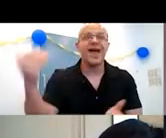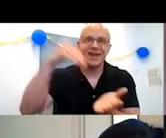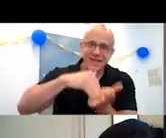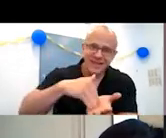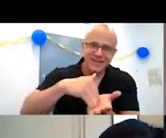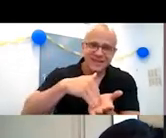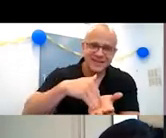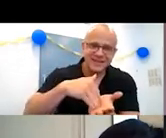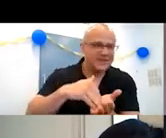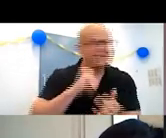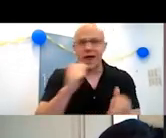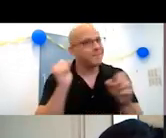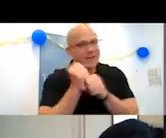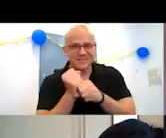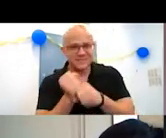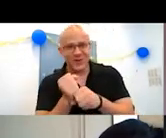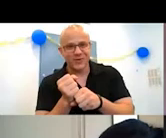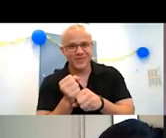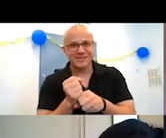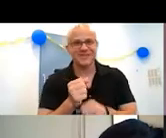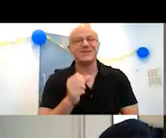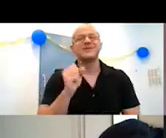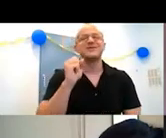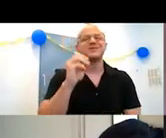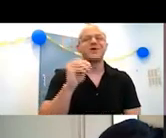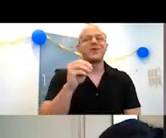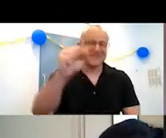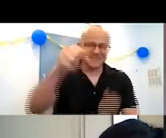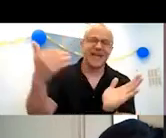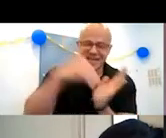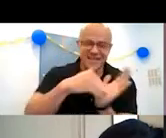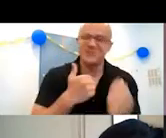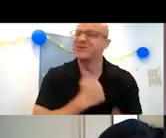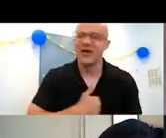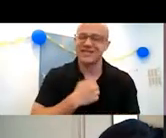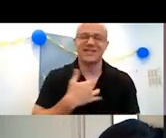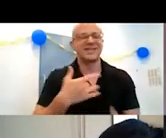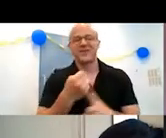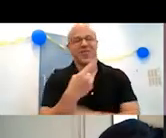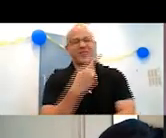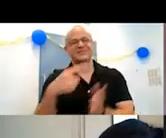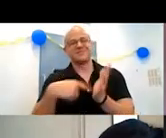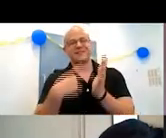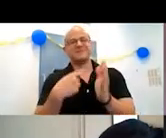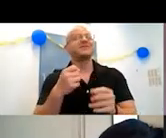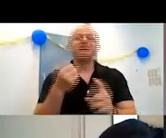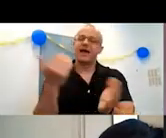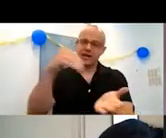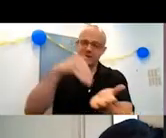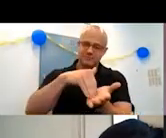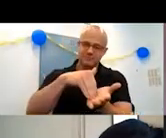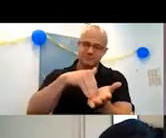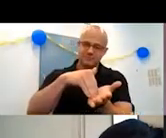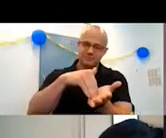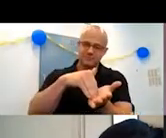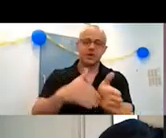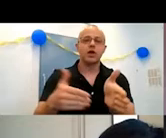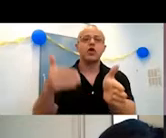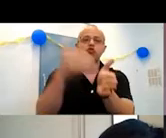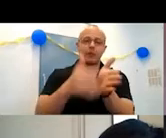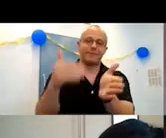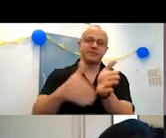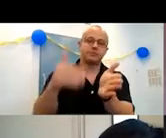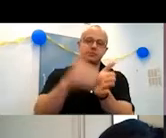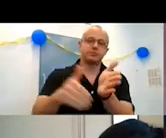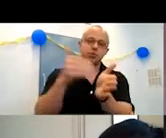A-G-A-I-N. Again. No, not baseball. So it is again, I'm sorry. But this is